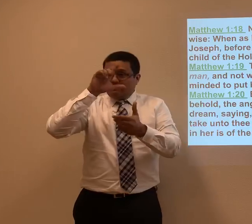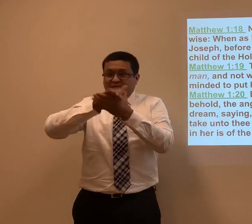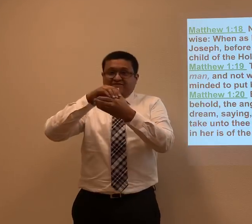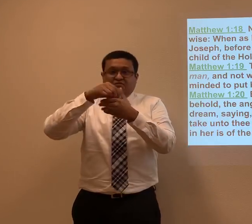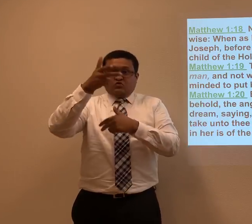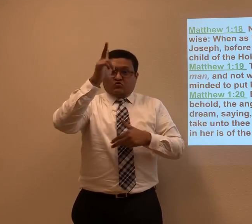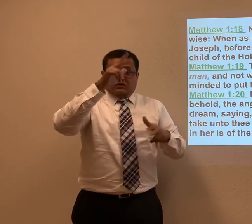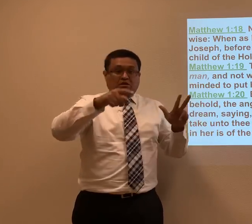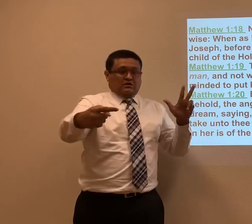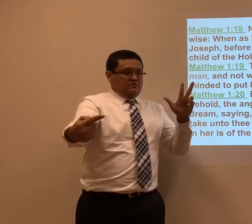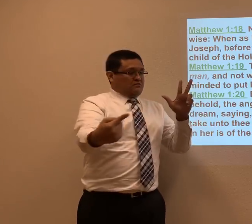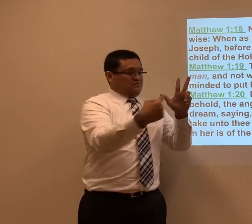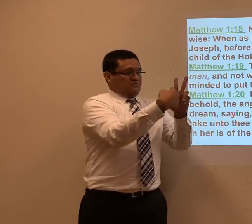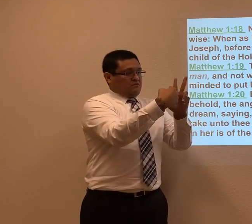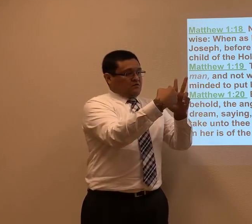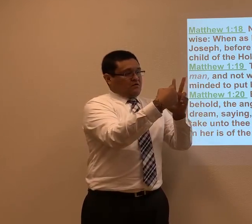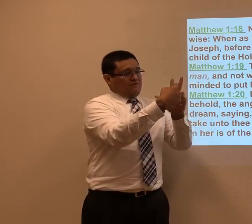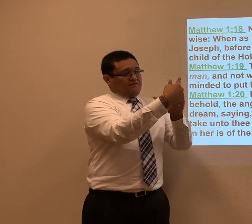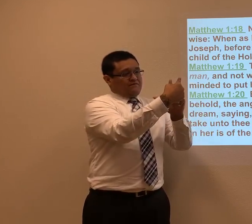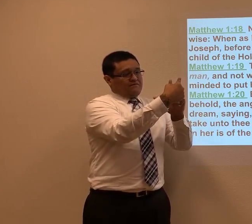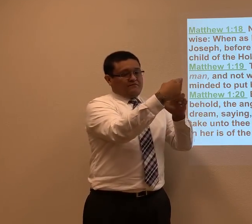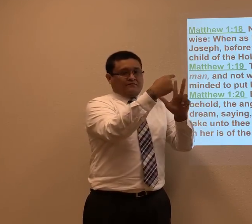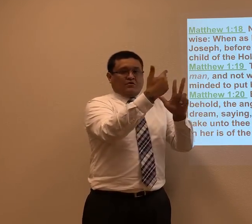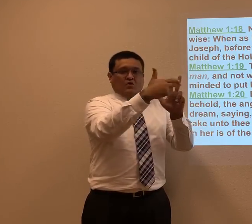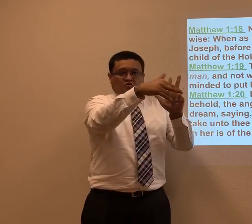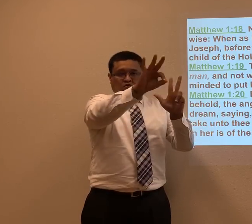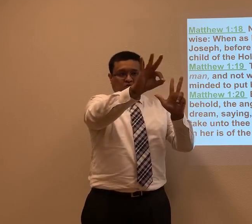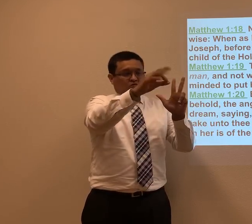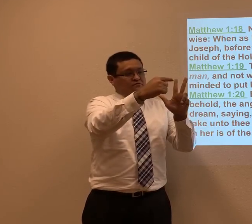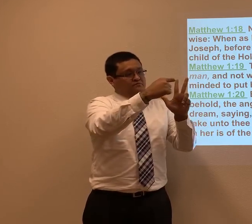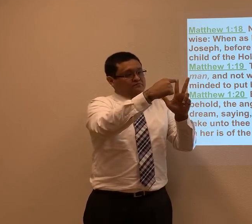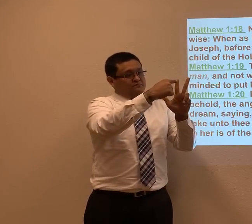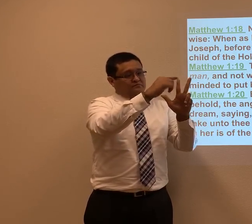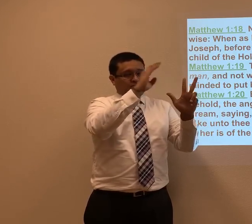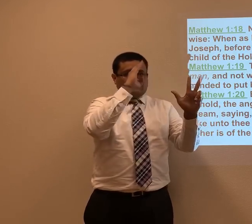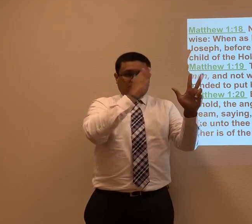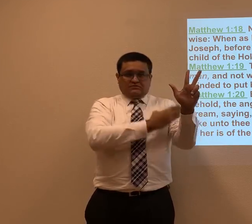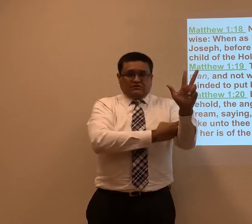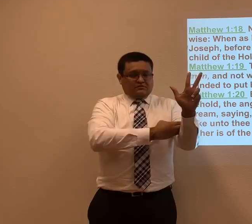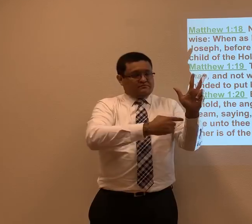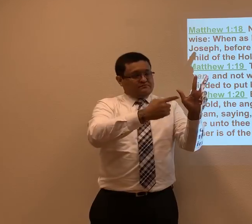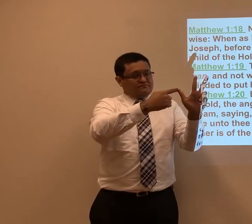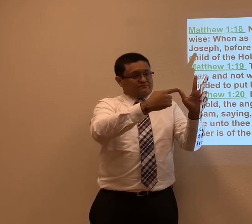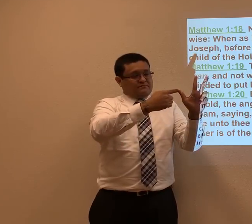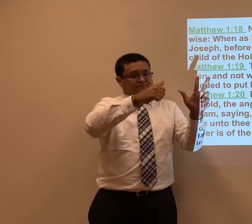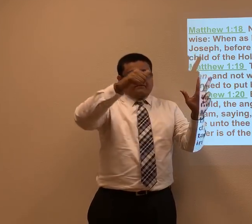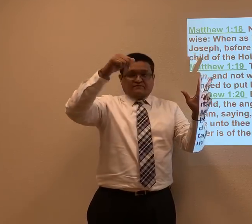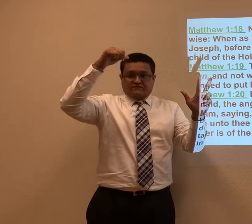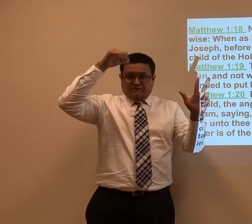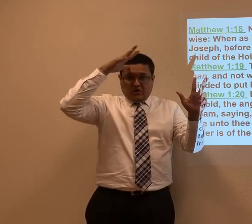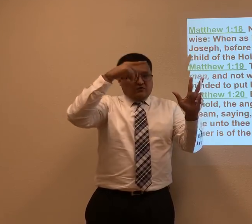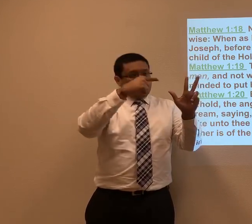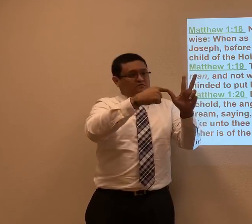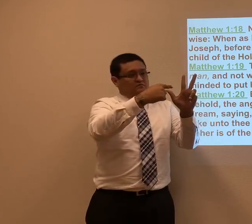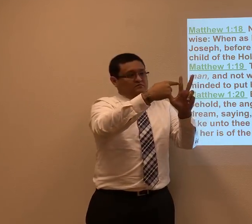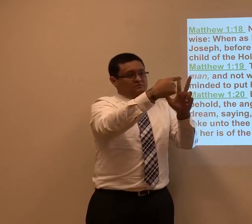And those who believed in Trinitarians, there's, if you could think, there's a Holy Ghost, there's a Son, and then there's a Father, right? This